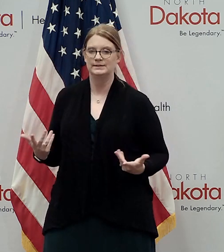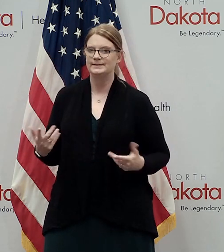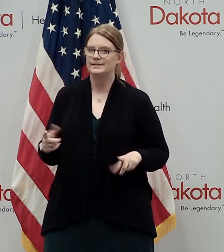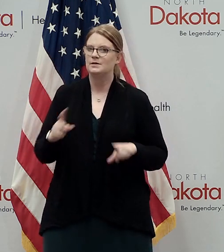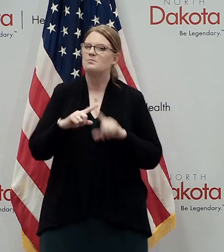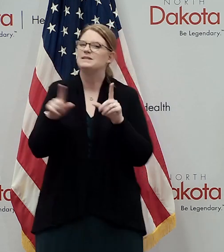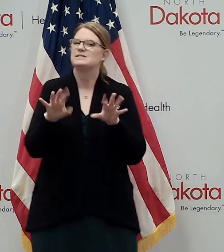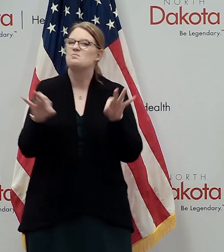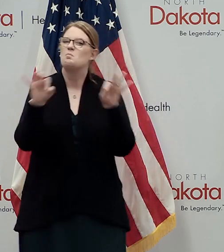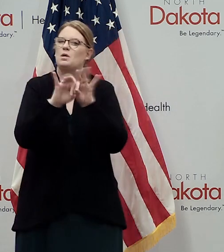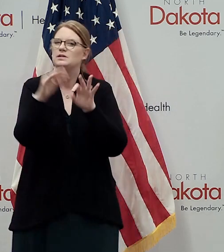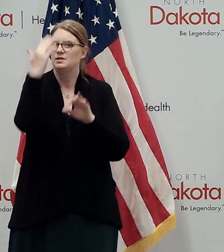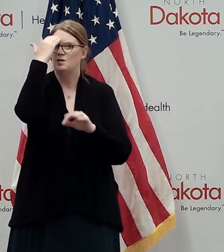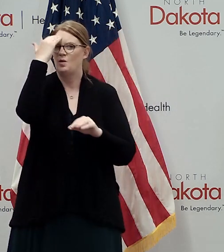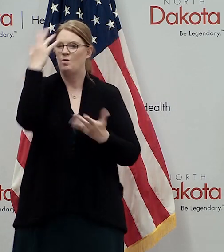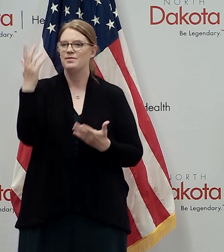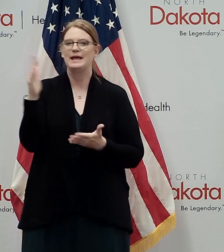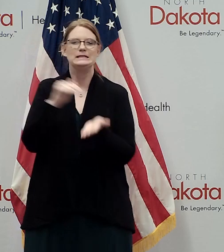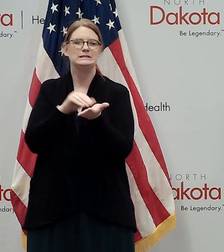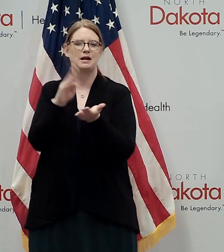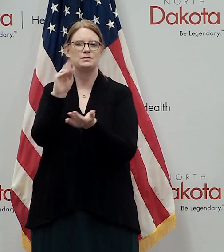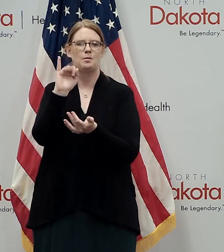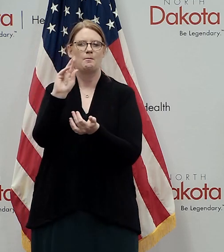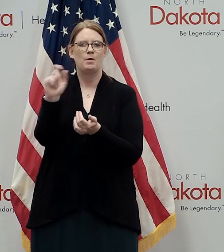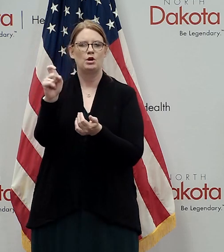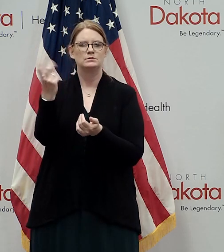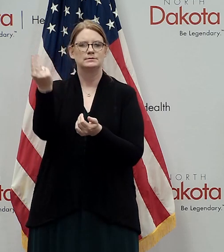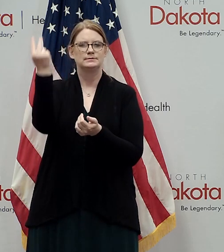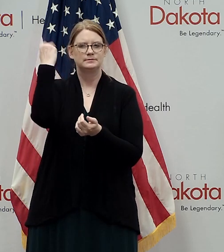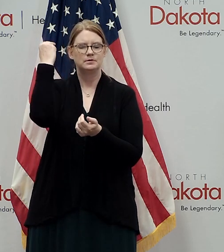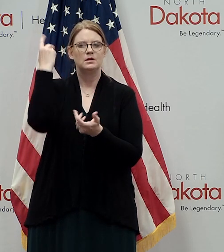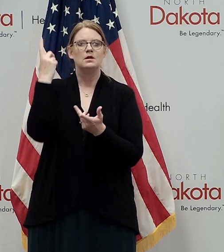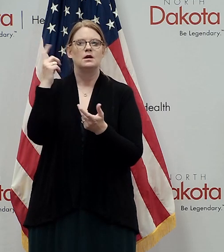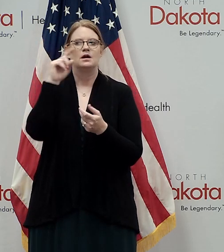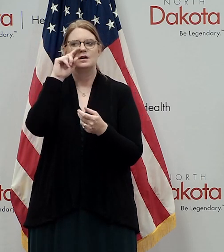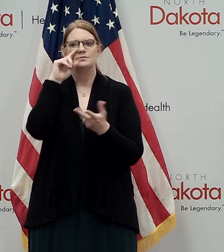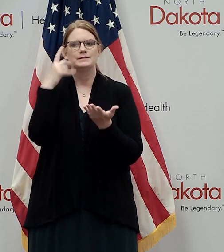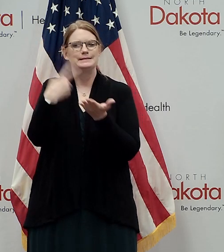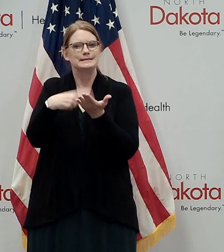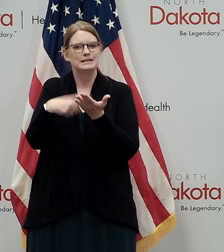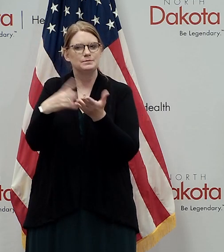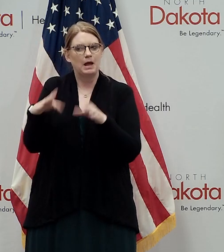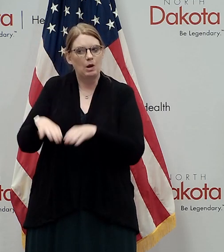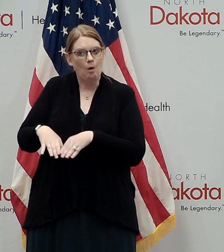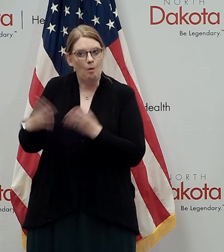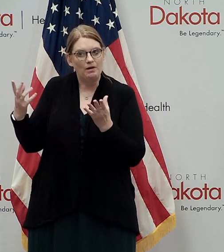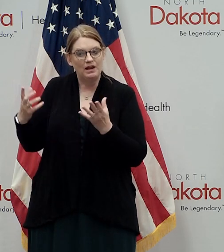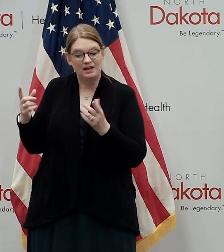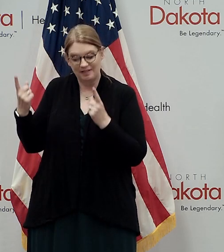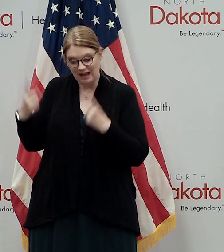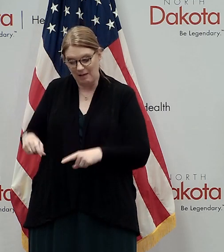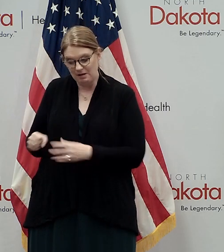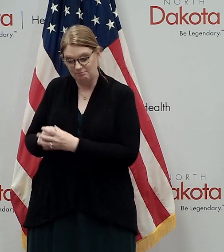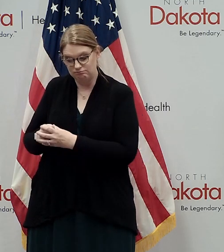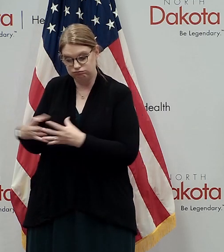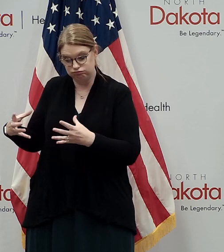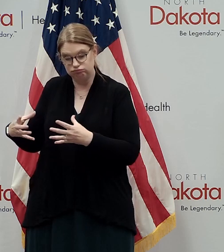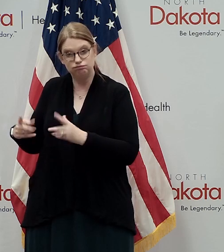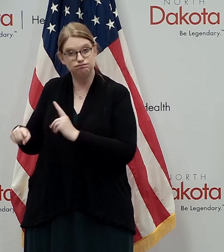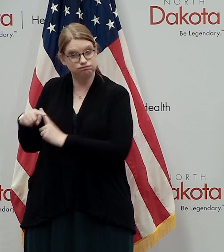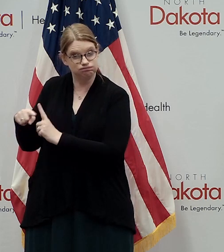in our White House call, that this narrative about the reopening leading to the outbreaks doesn't